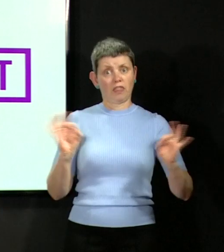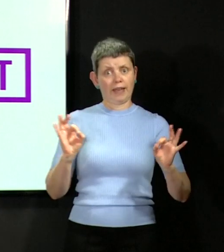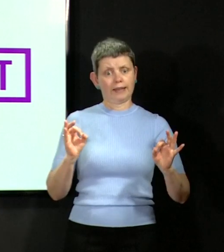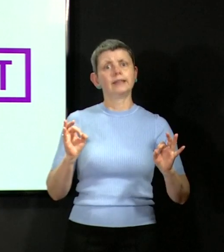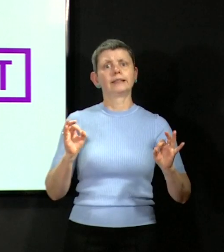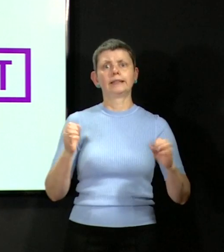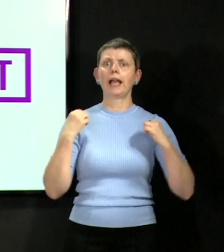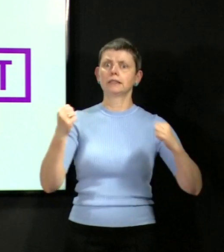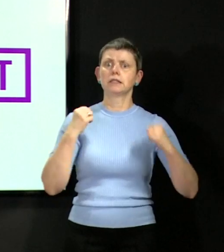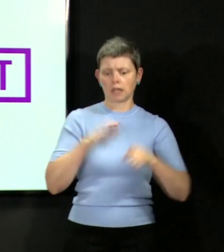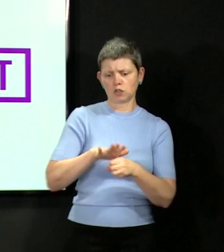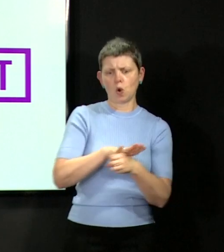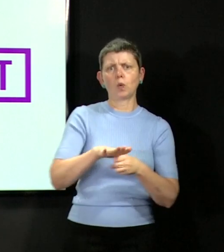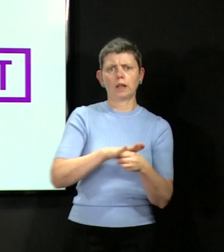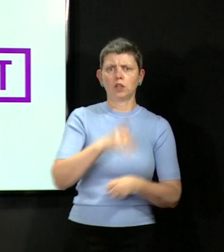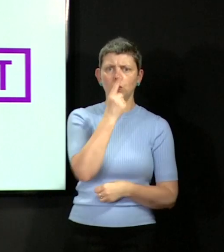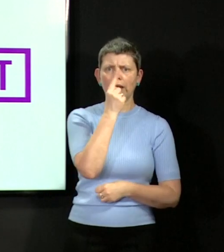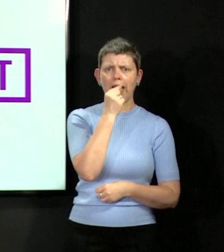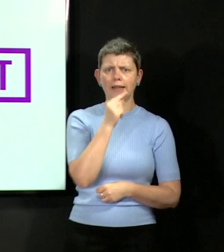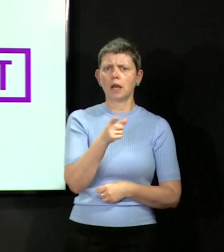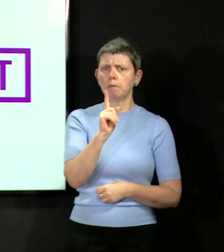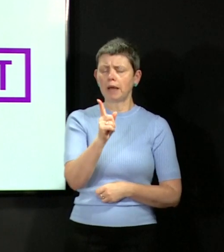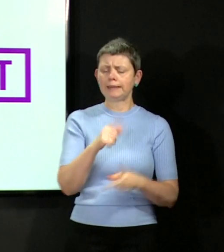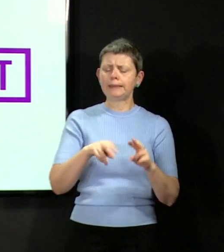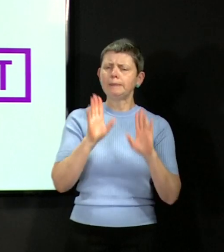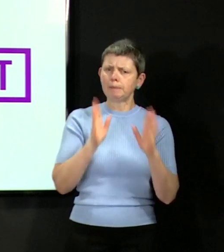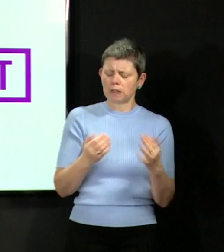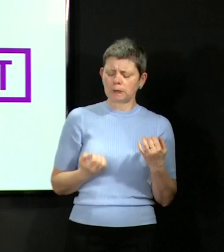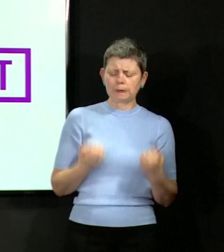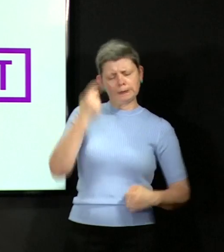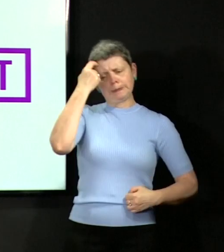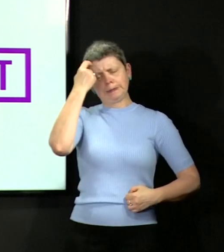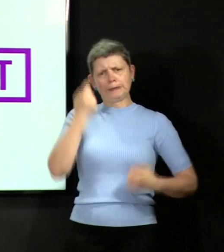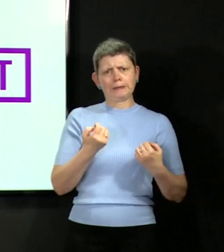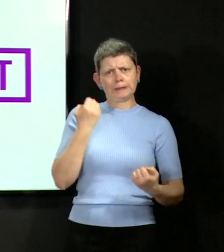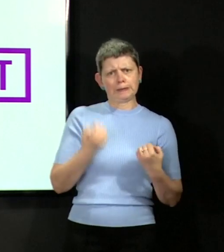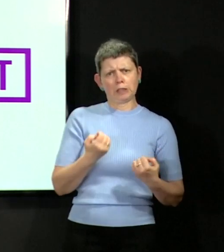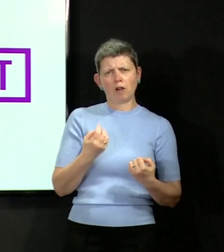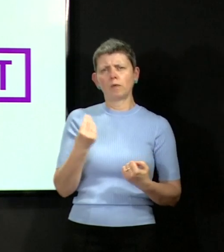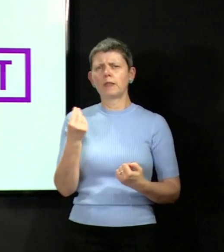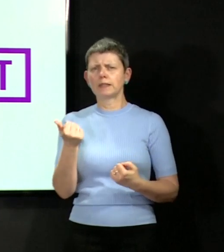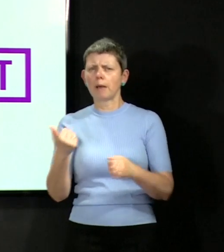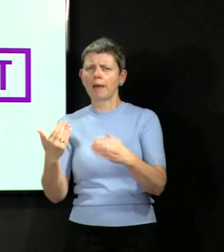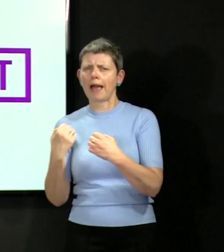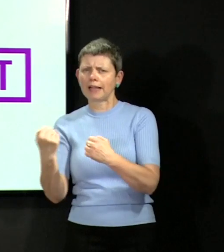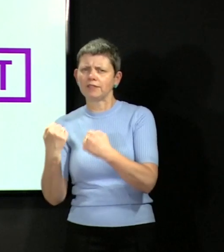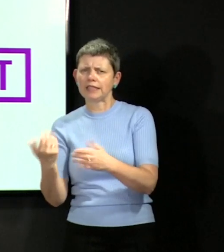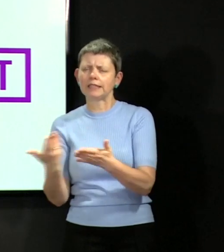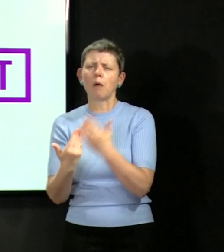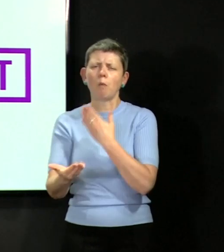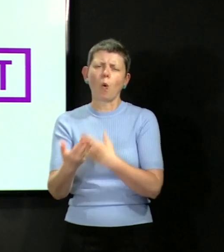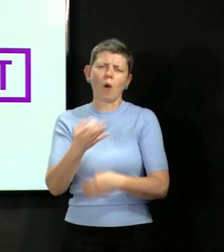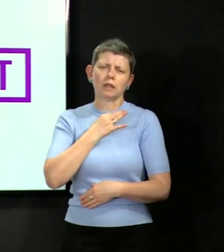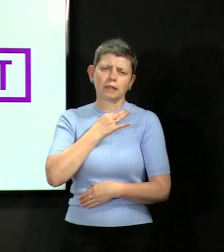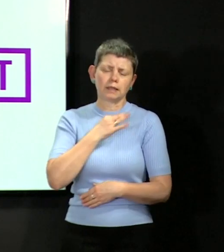continue to use good judgment, however, if you take part in activities that are perhaps slightly more dangerous than have been in the last few weeks.